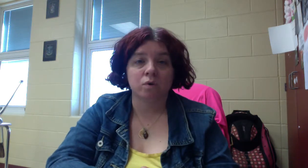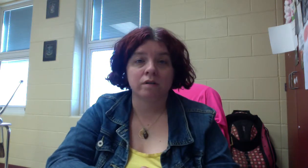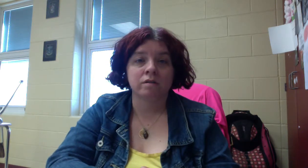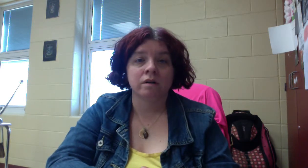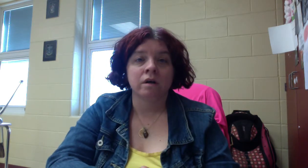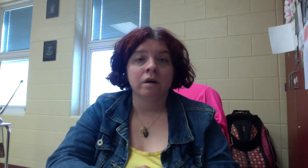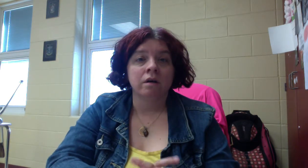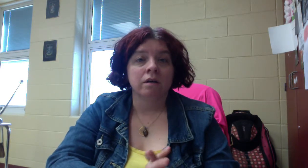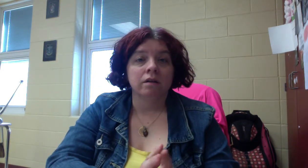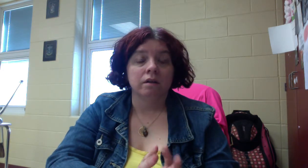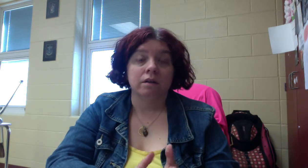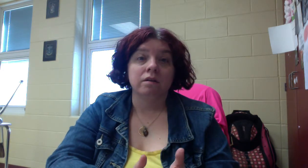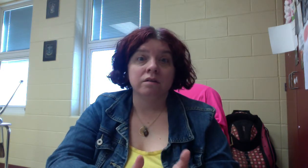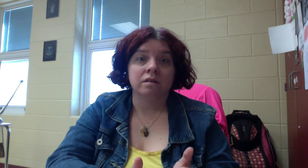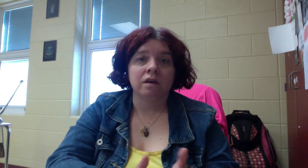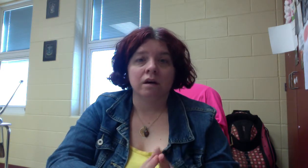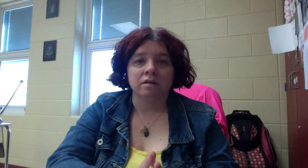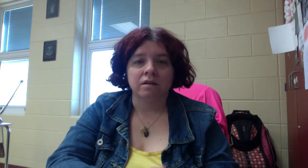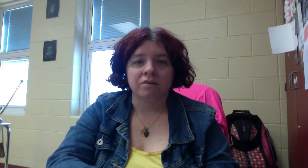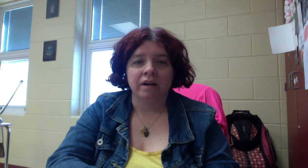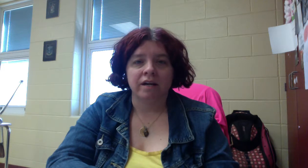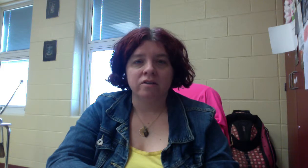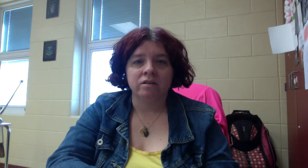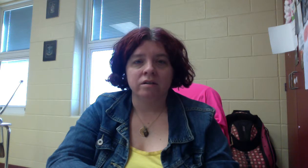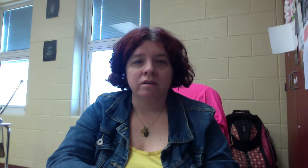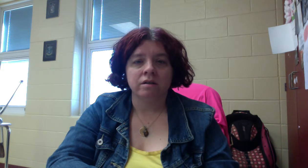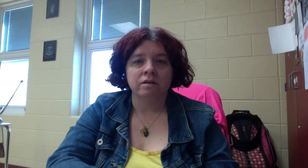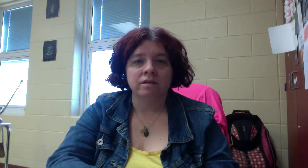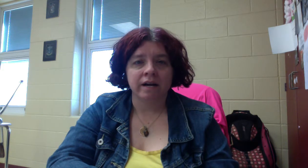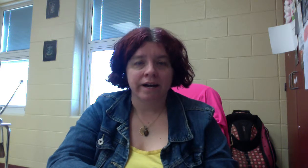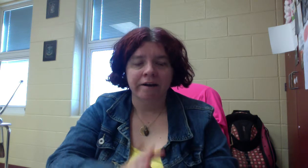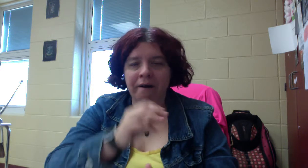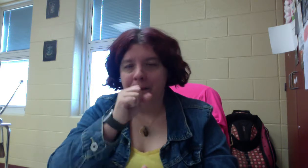ones, and it is the hardest WH sign.